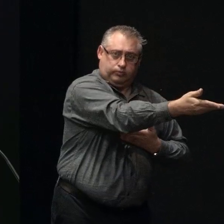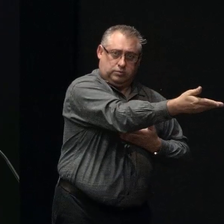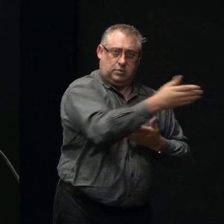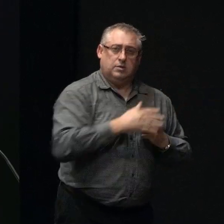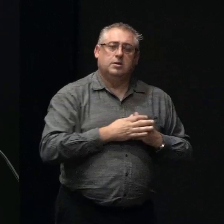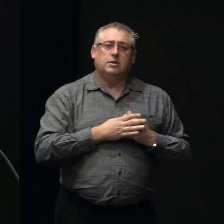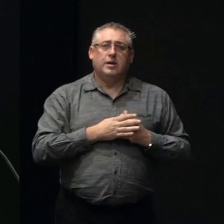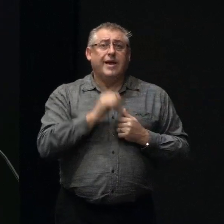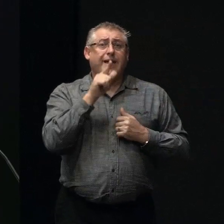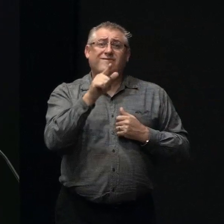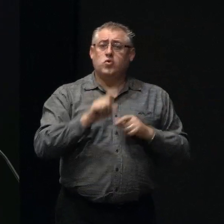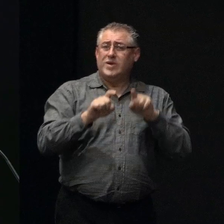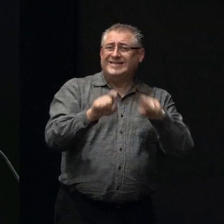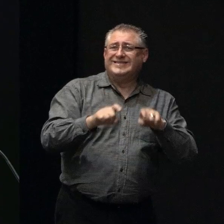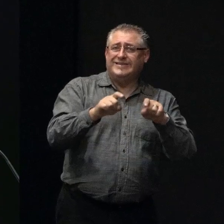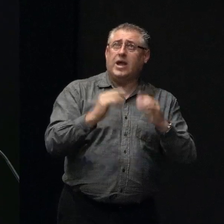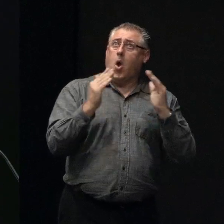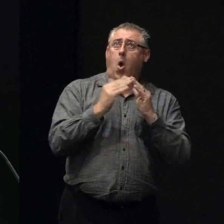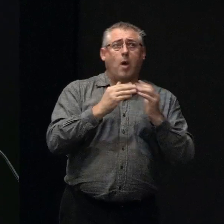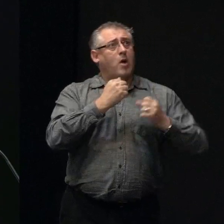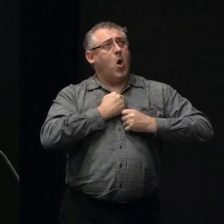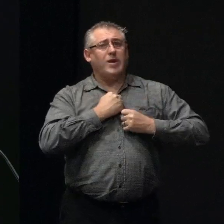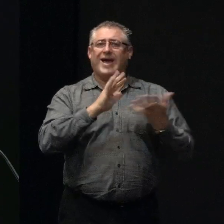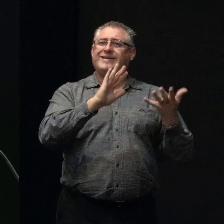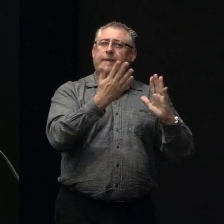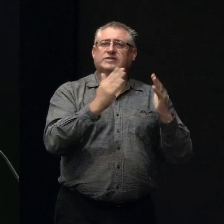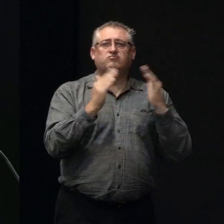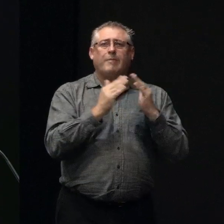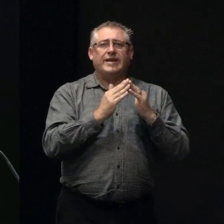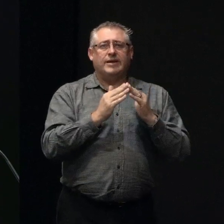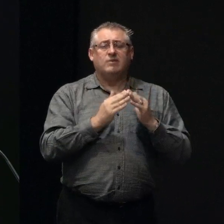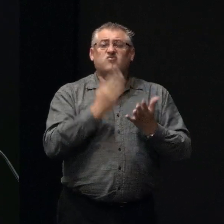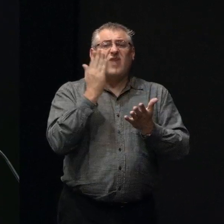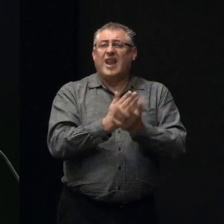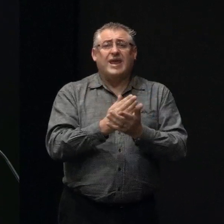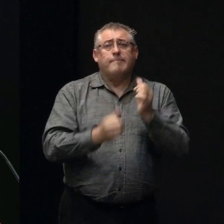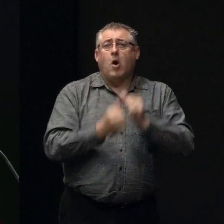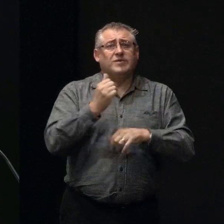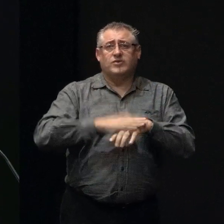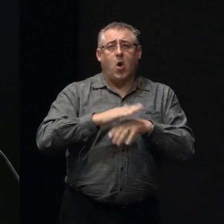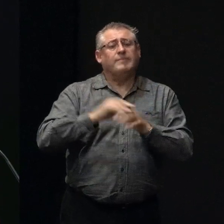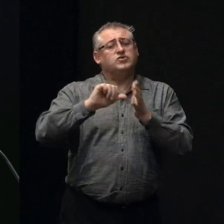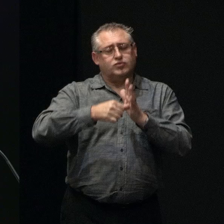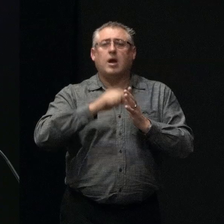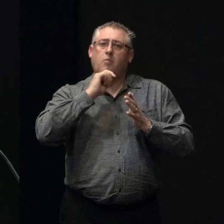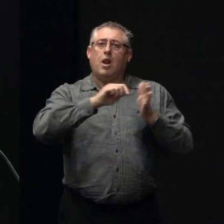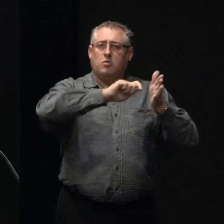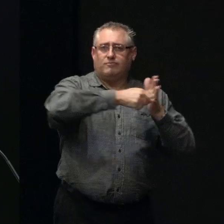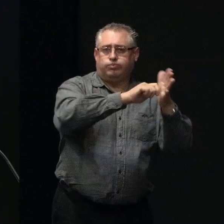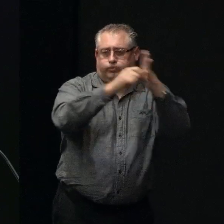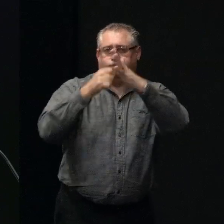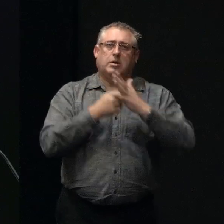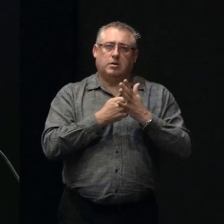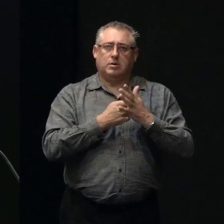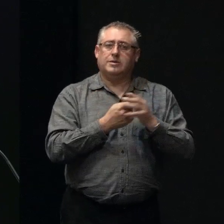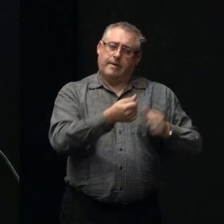If you're an existing homeowner and you have damage to your property, the reality is that in most cases the insurer will repair it and take it back to the way it was